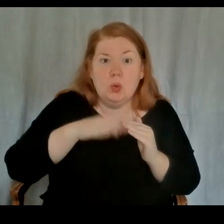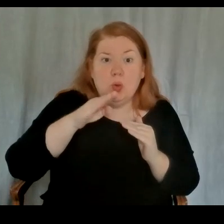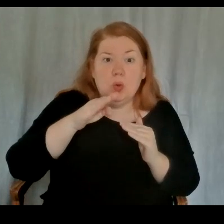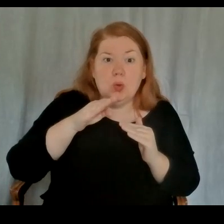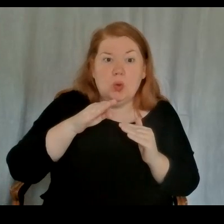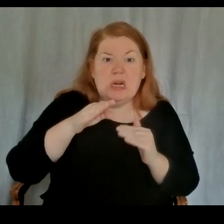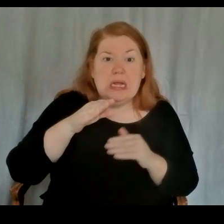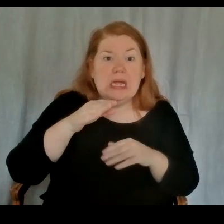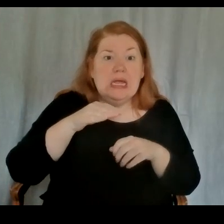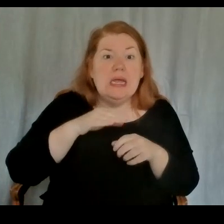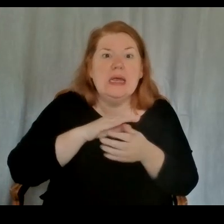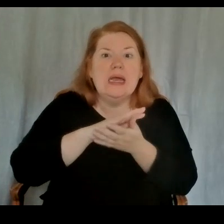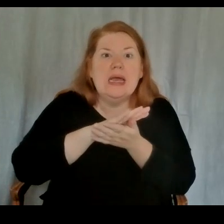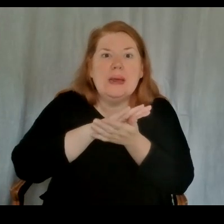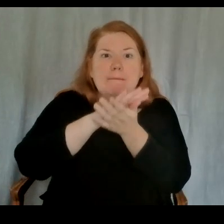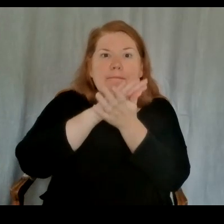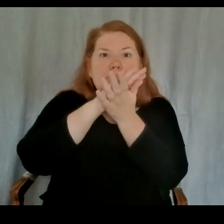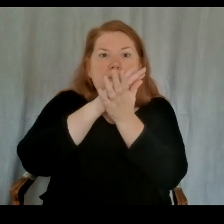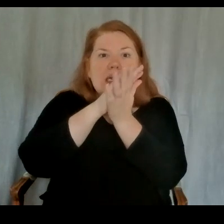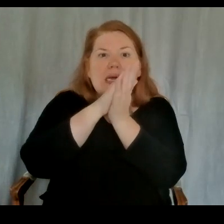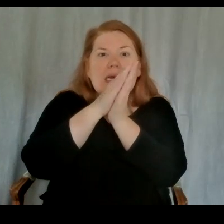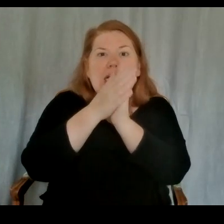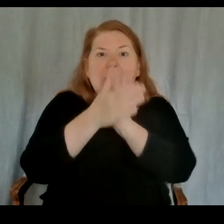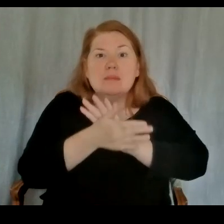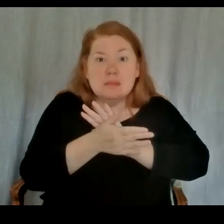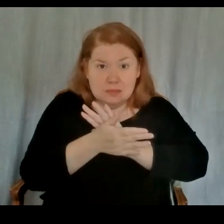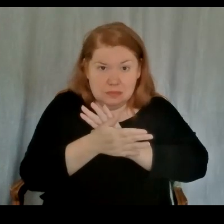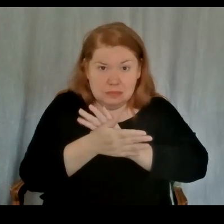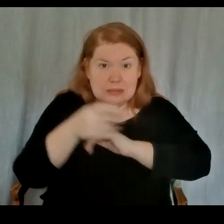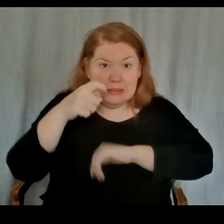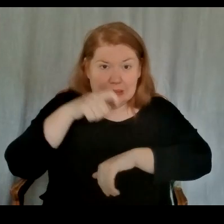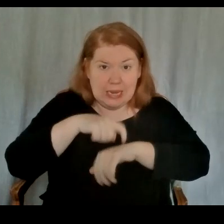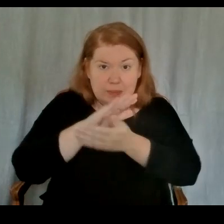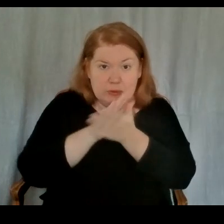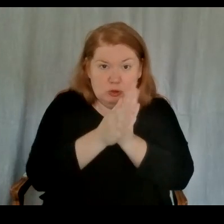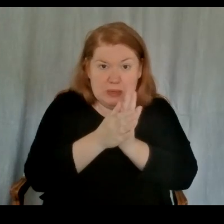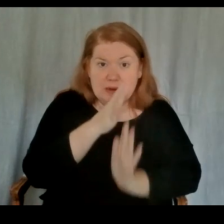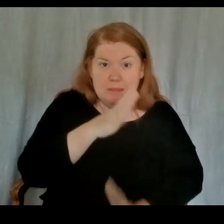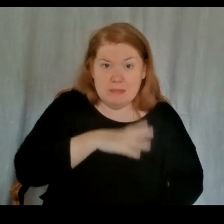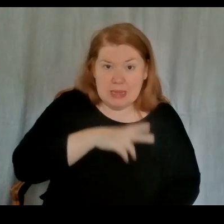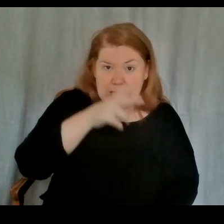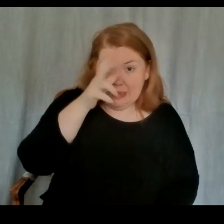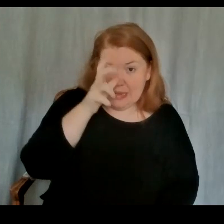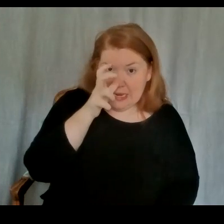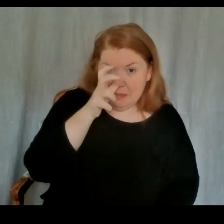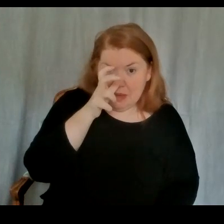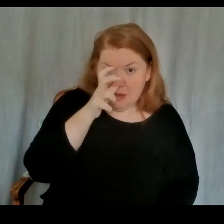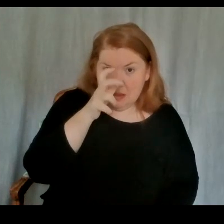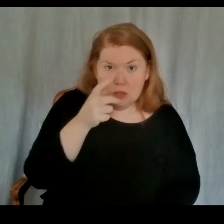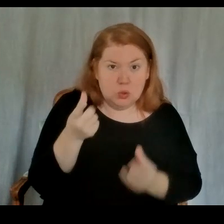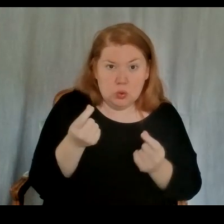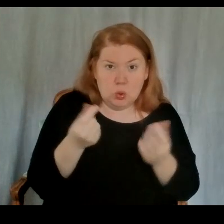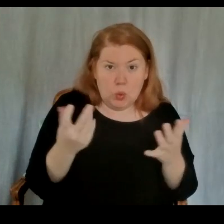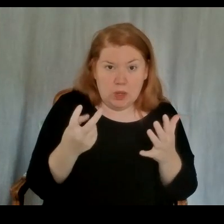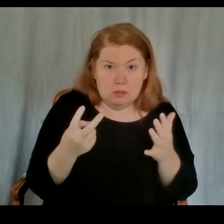turn into a ladybug, the larva attaches itself to a leaf. Ooh, it kind of looks like